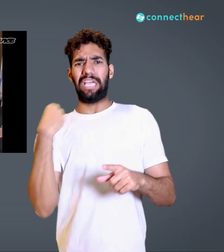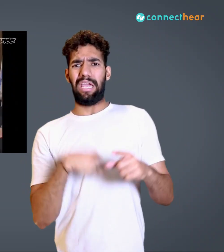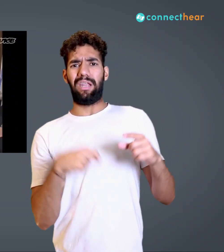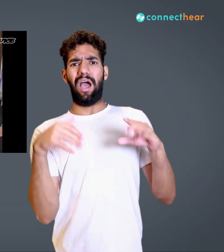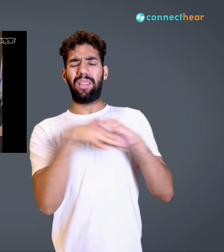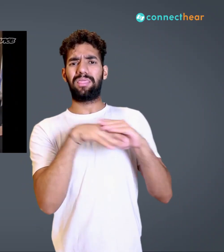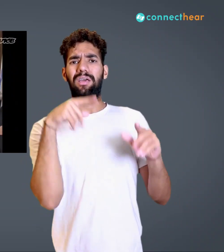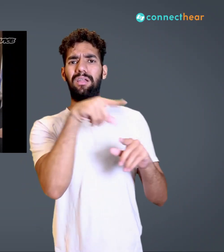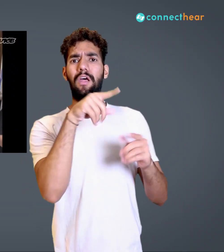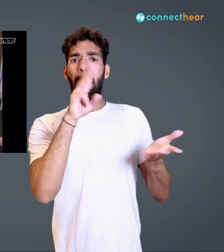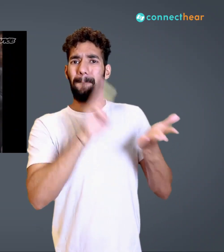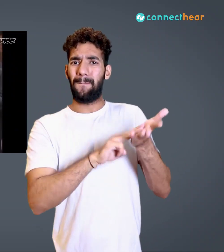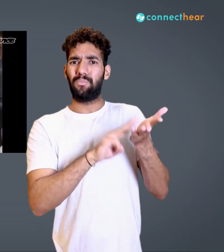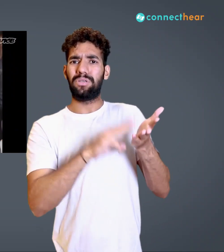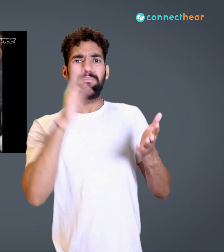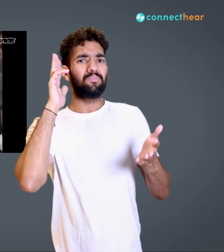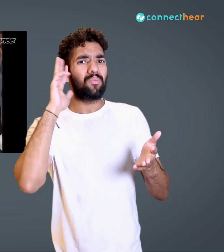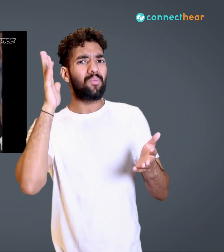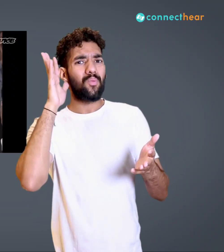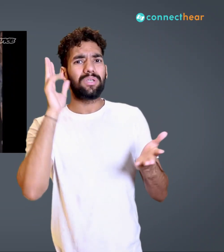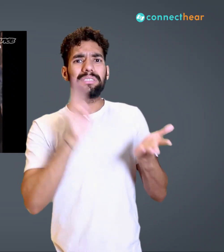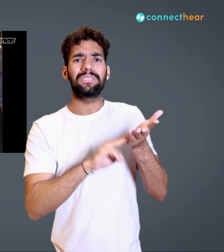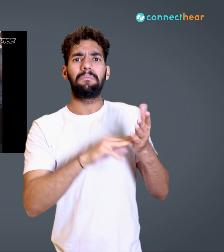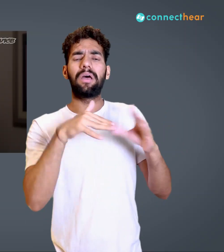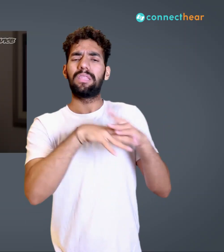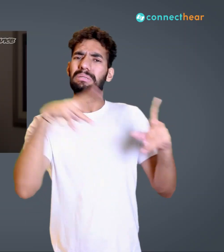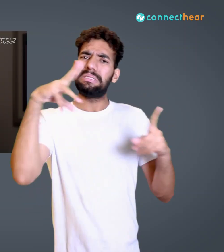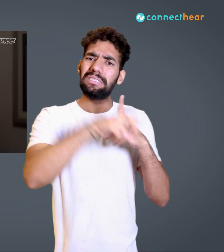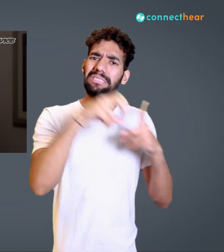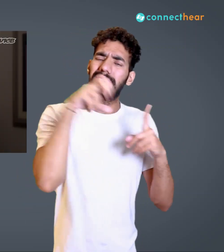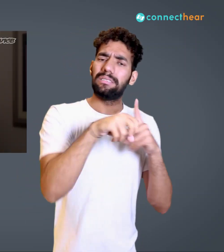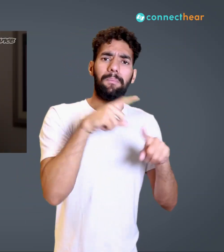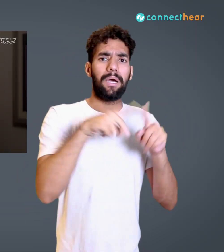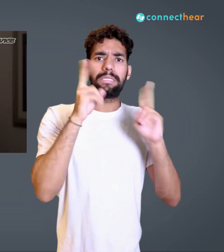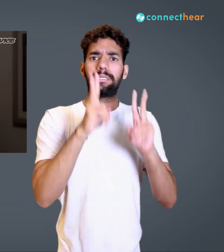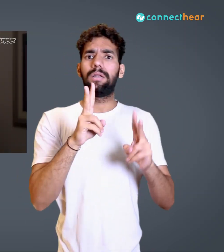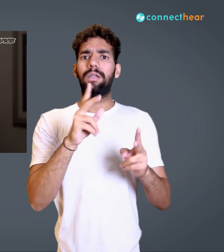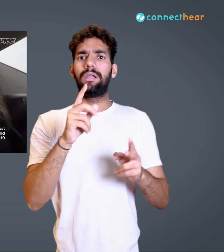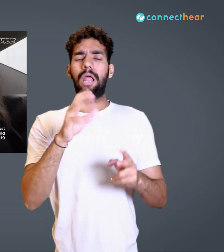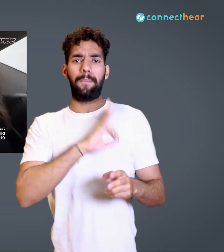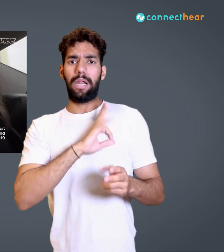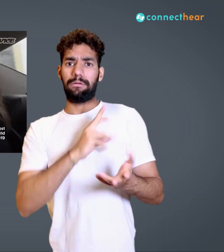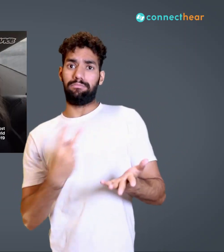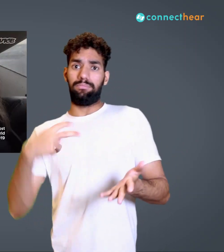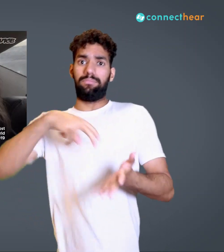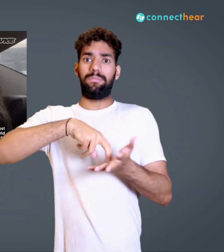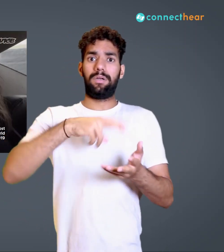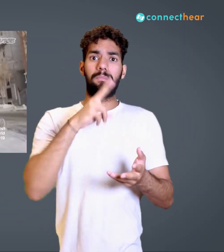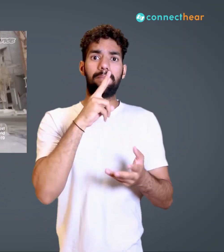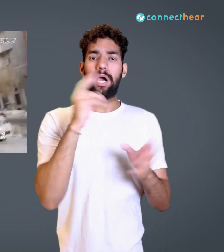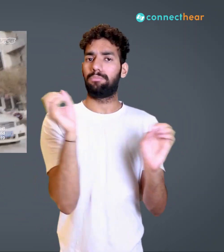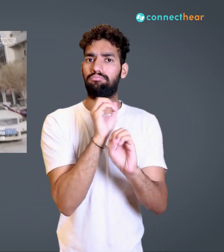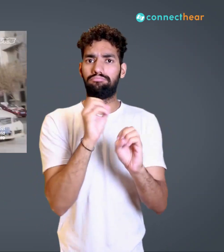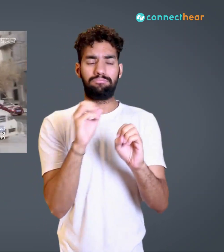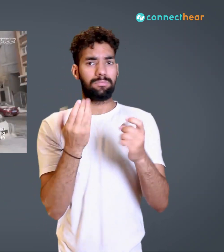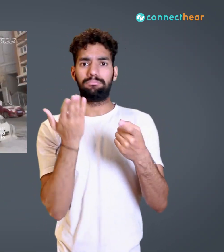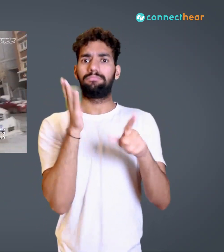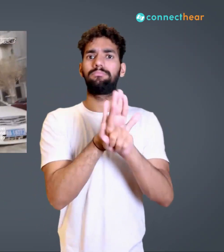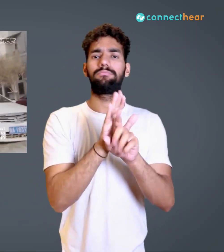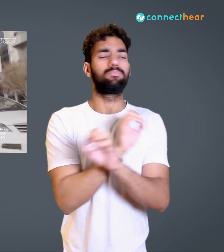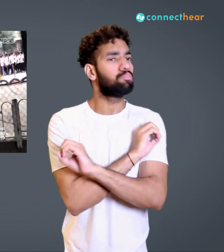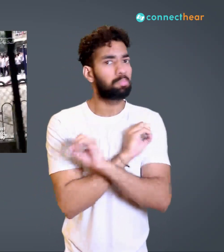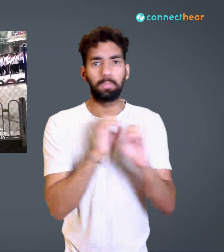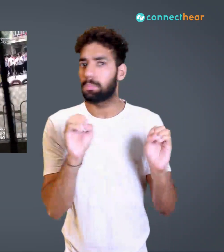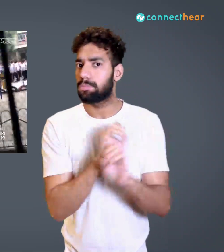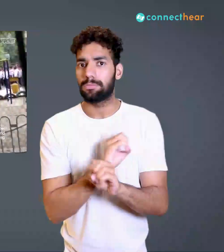world. A record that's also been called into question. I've covered human rights for a decade. The worst human rights atrocity that I've ever